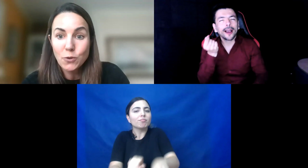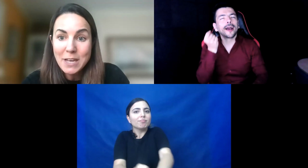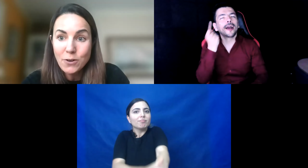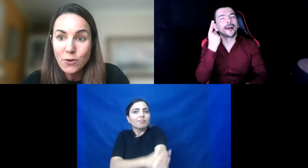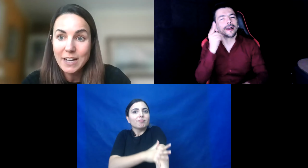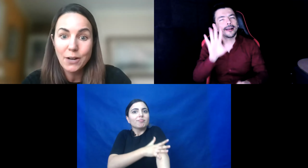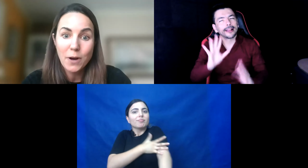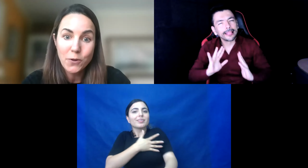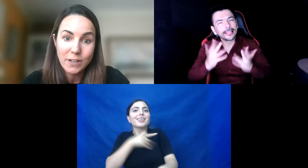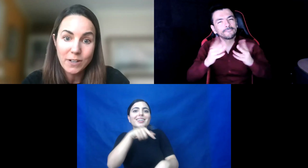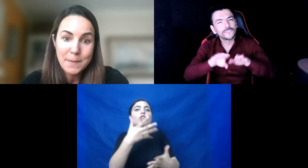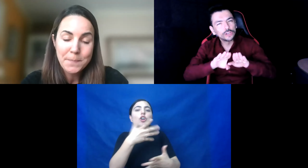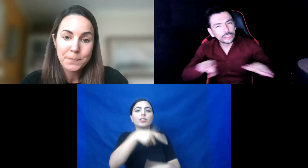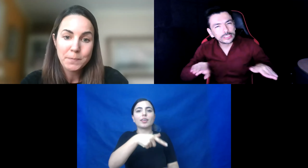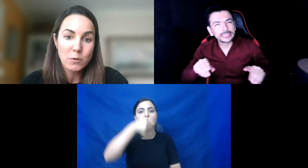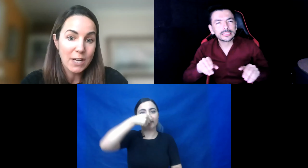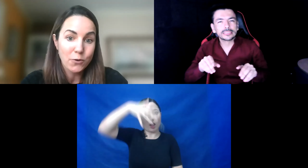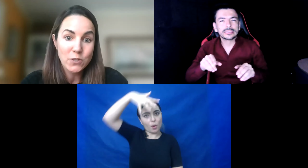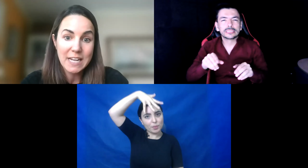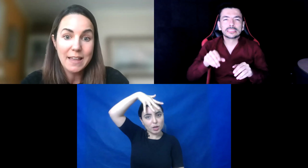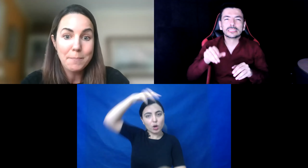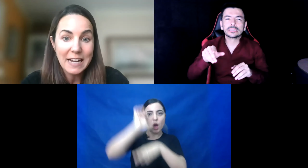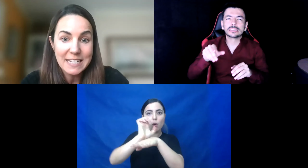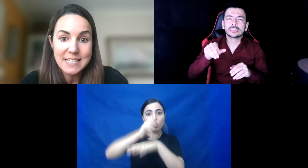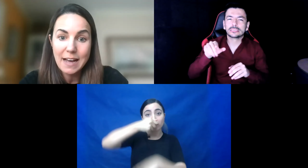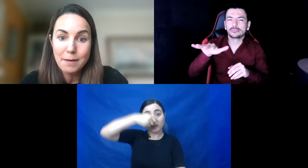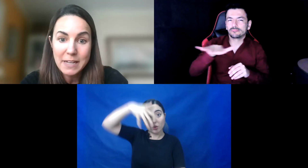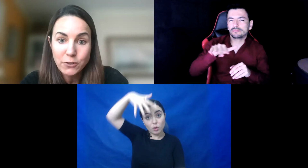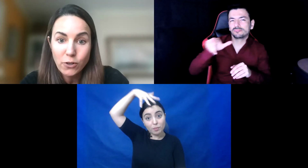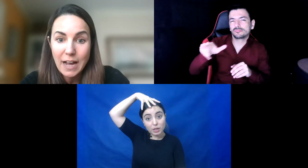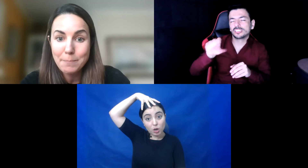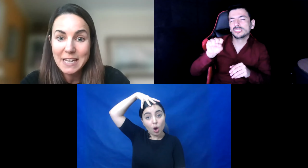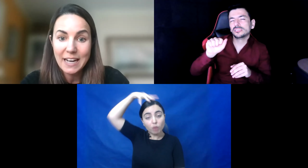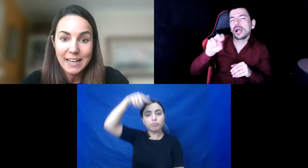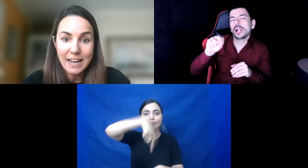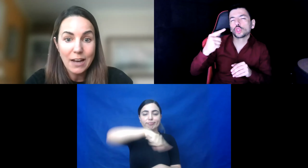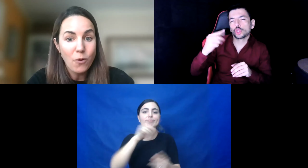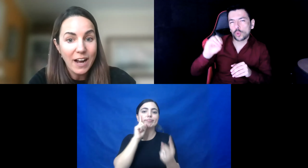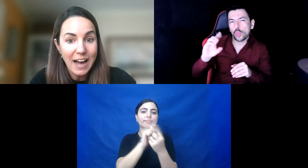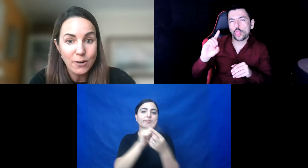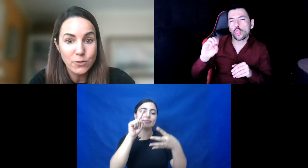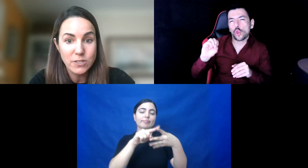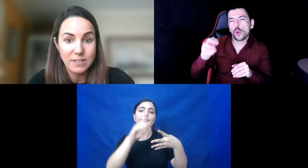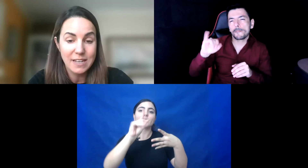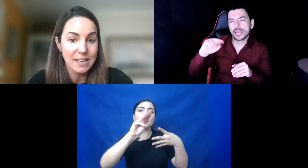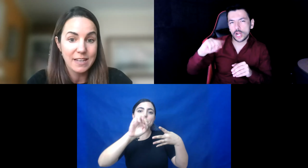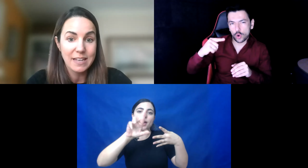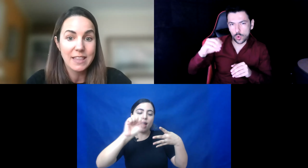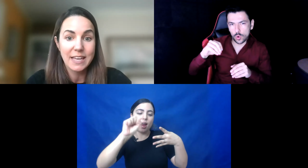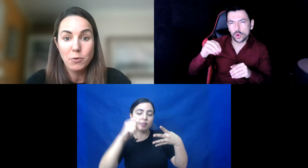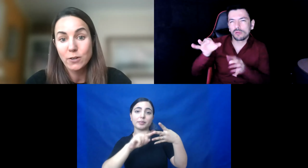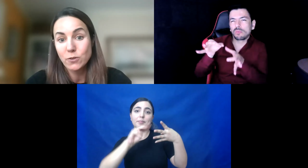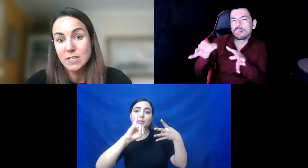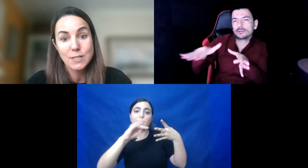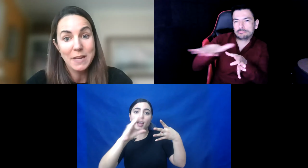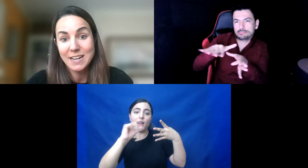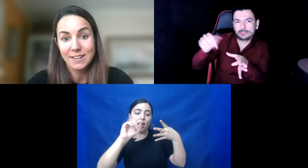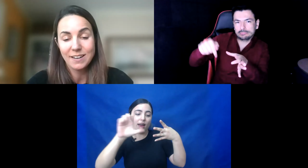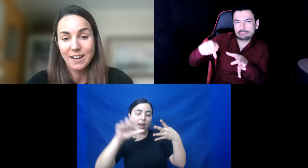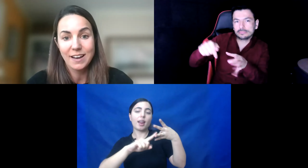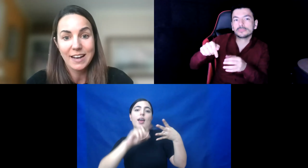we will gain a better understanding of the lives of these children in Santo Domingo in Ecuador. We will get to know